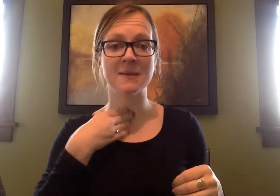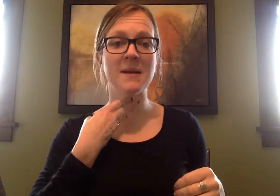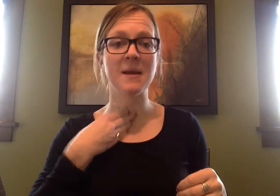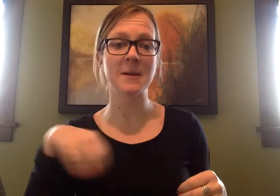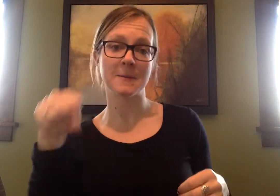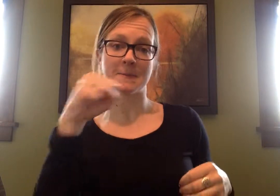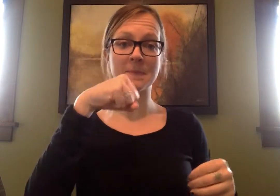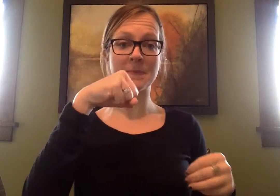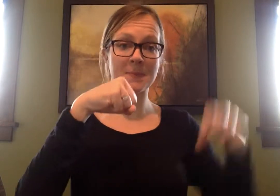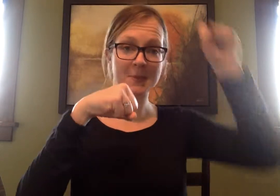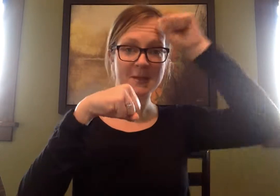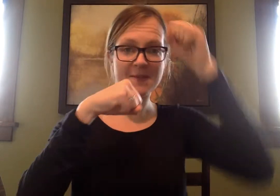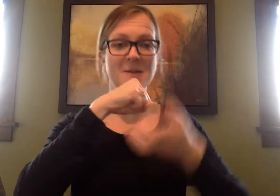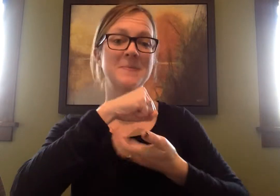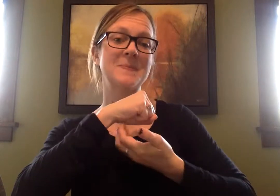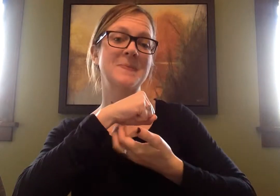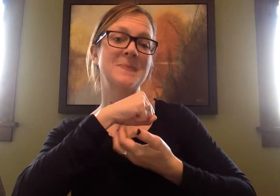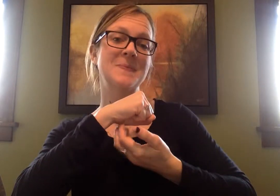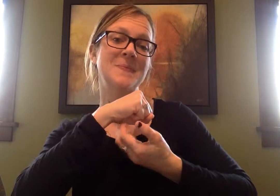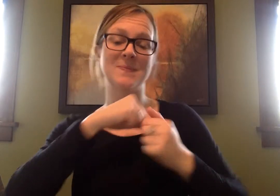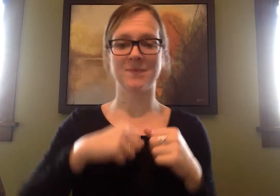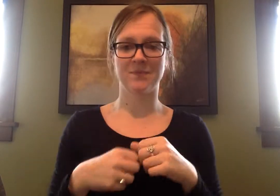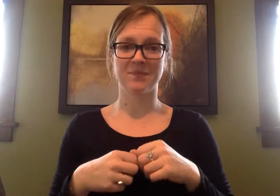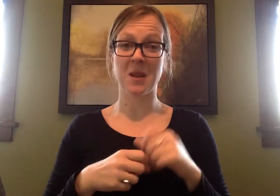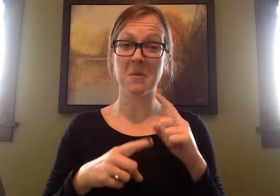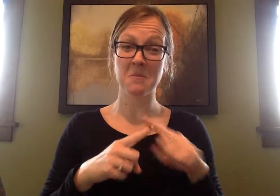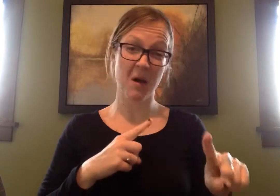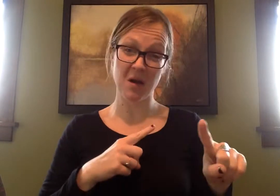himself. No one could have guessed how